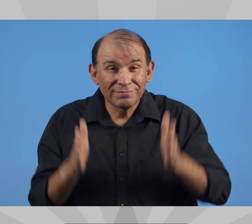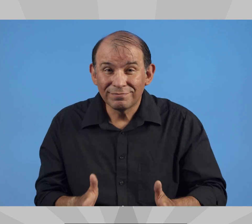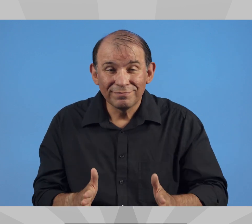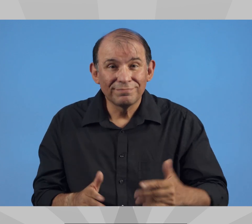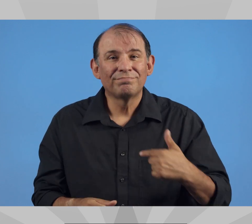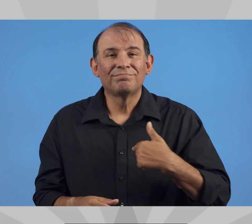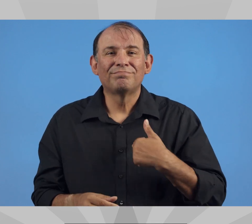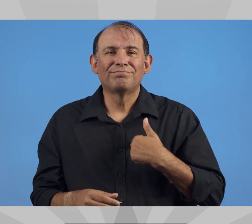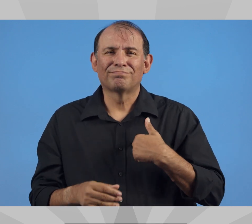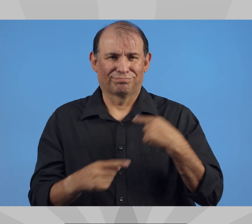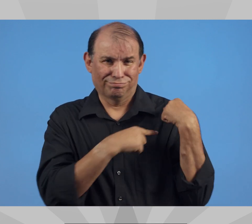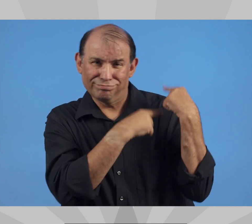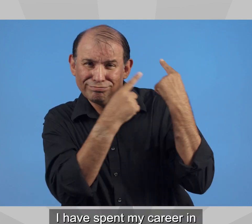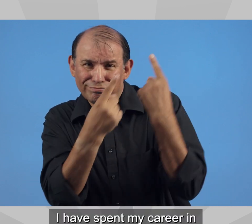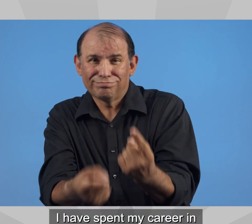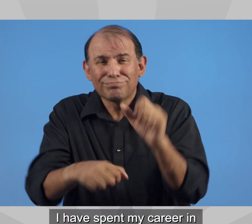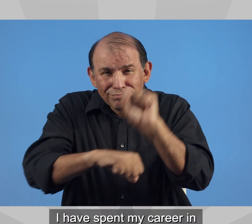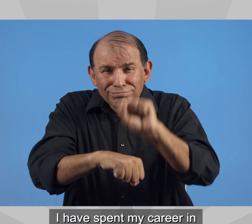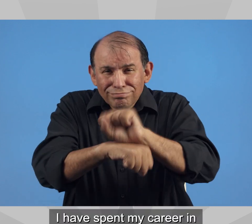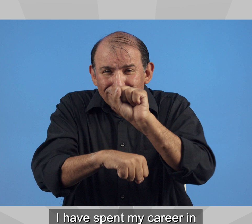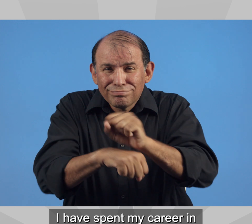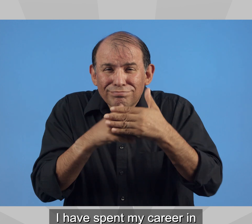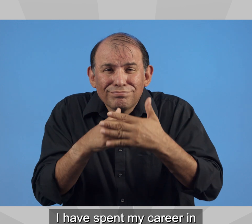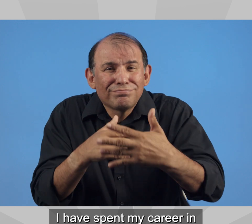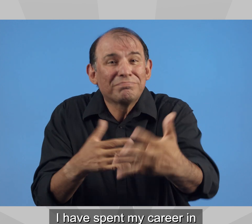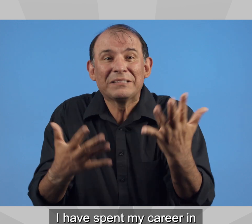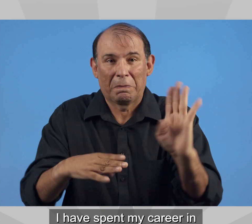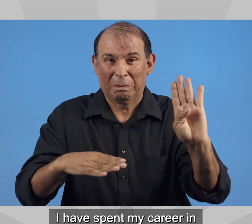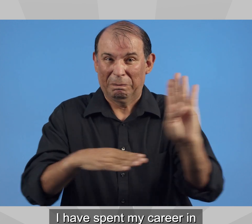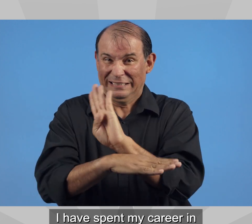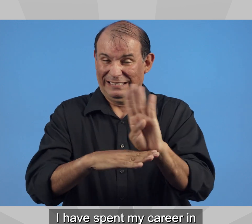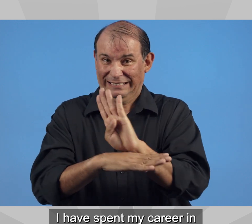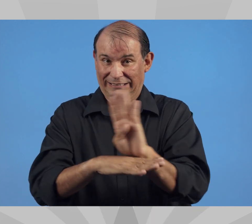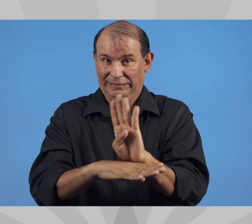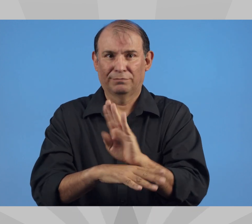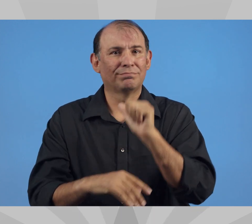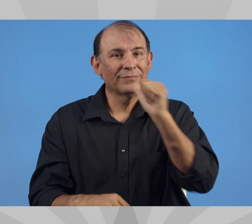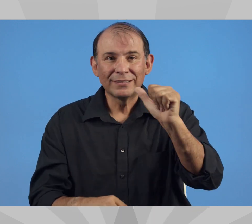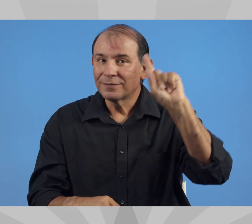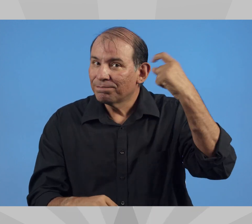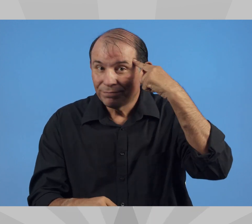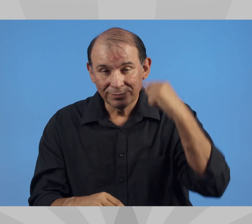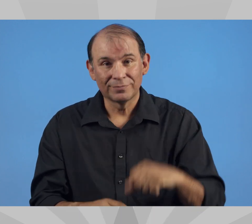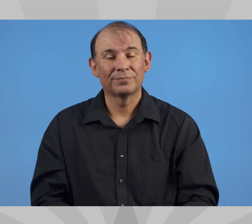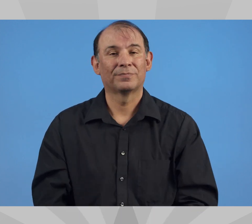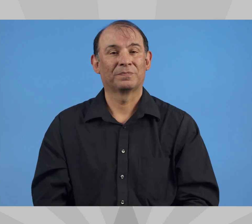I am not a politician. I have spent my career in business, not government.